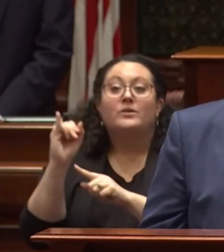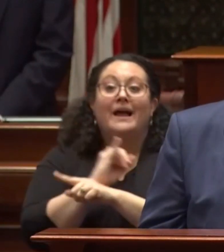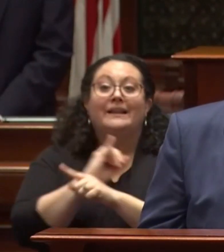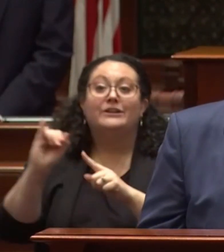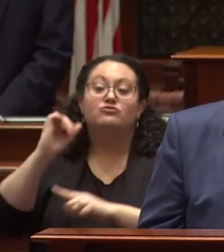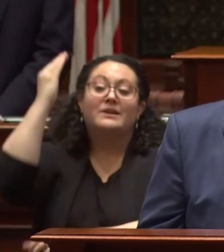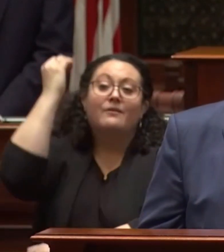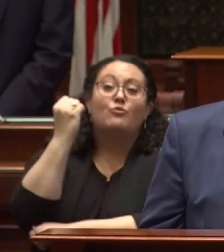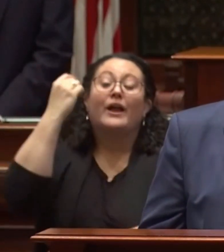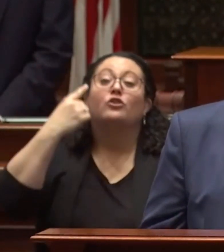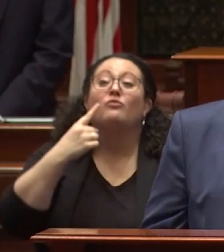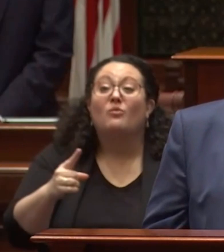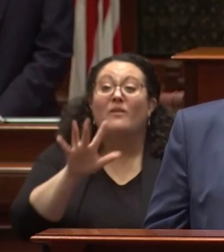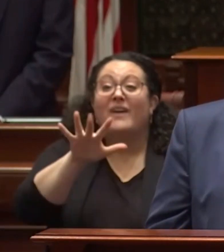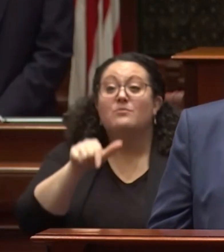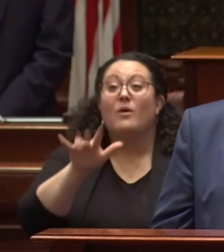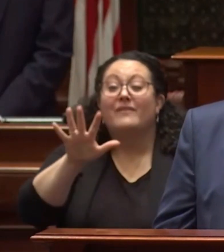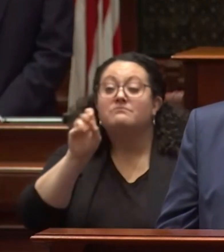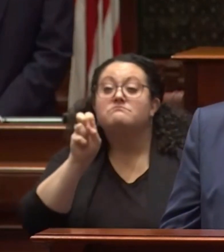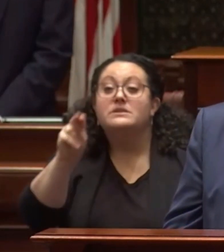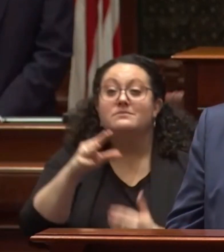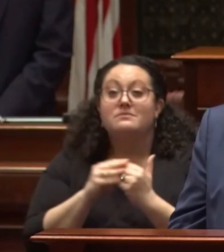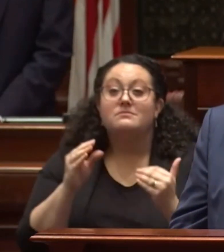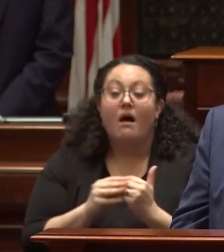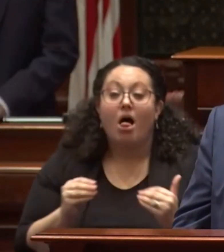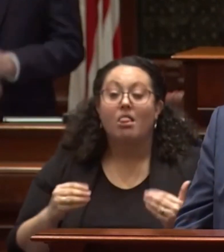set a record at $5.5 billion.